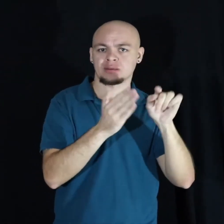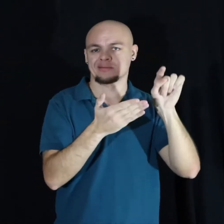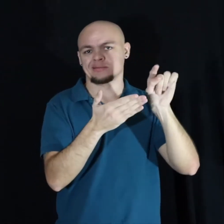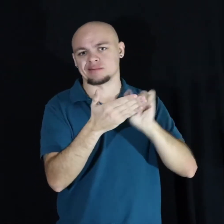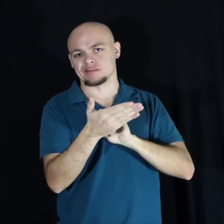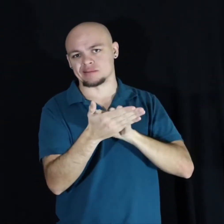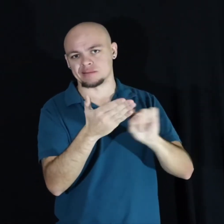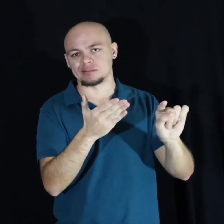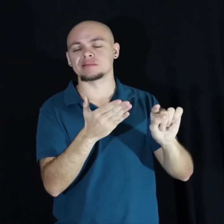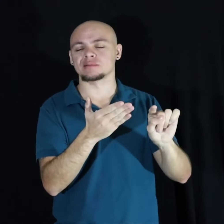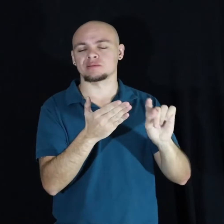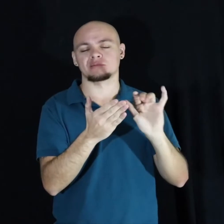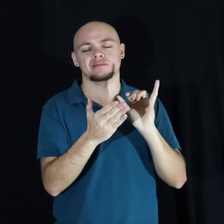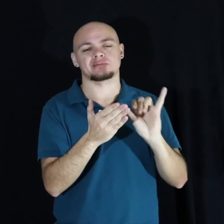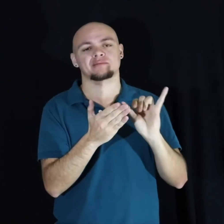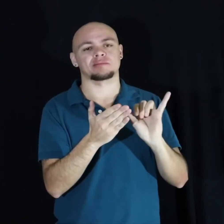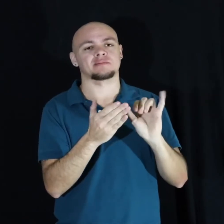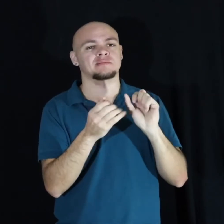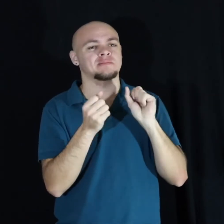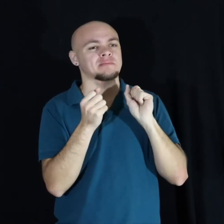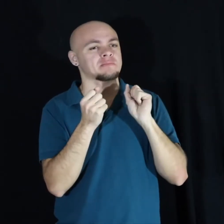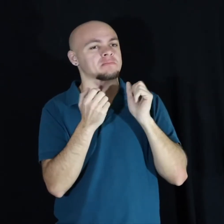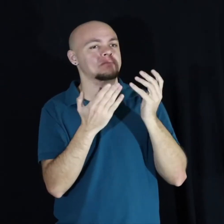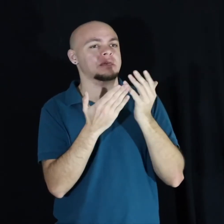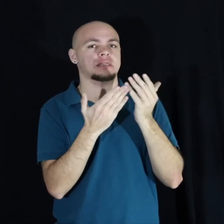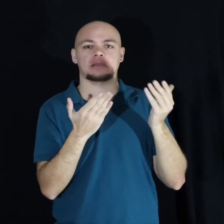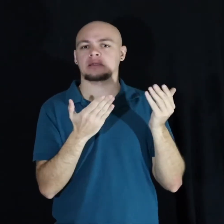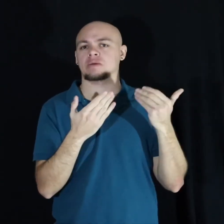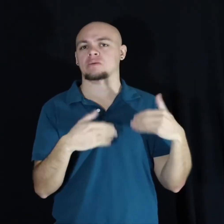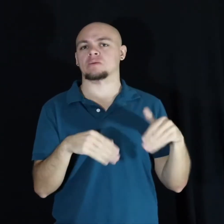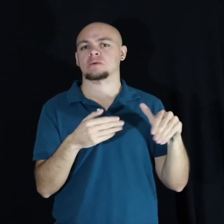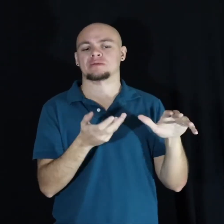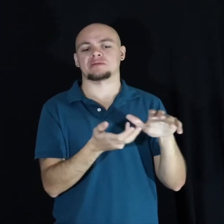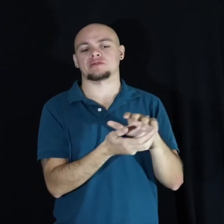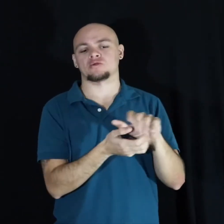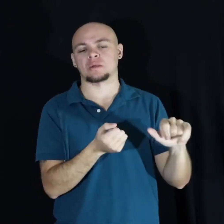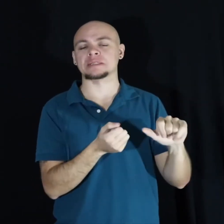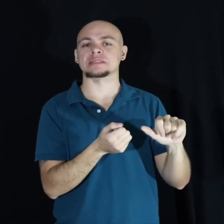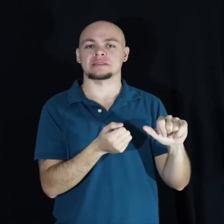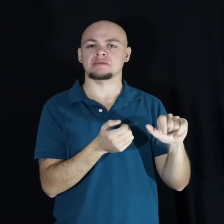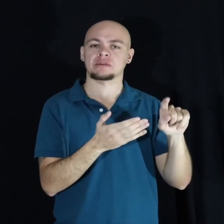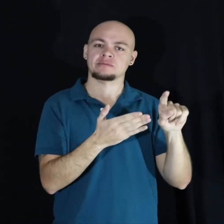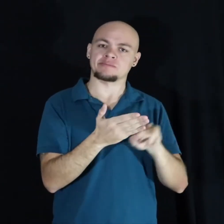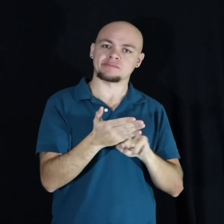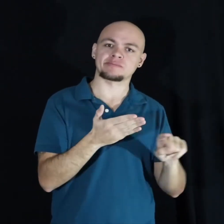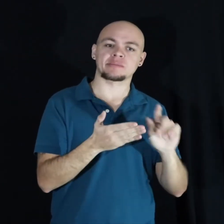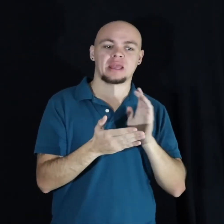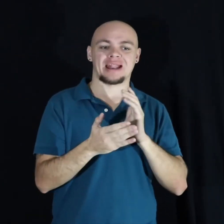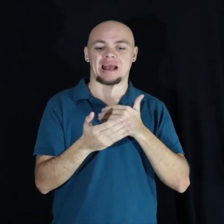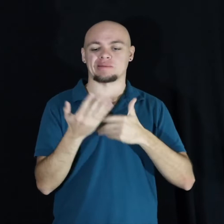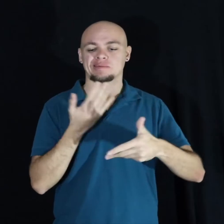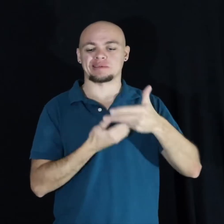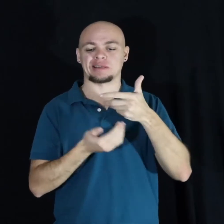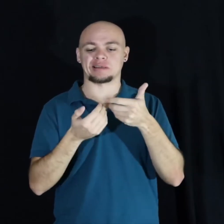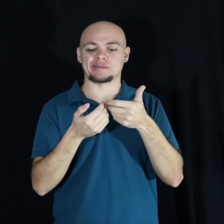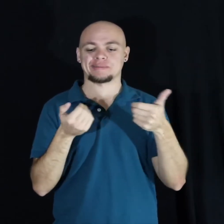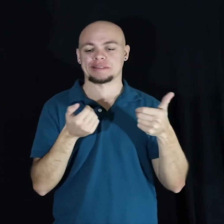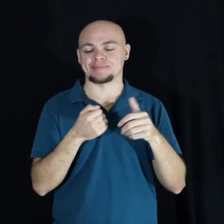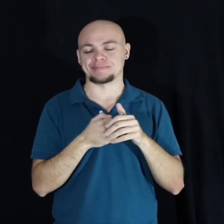discriminating, and doing so many things that are destructive and divisive in our society. In